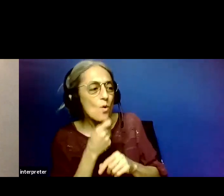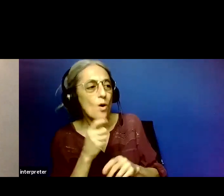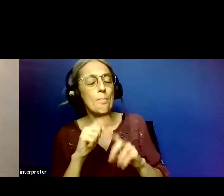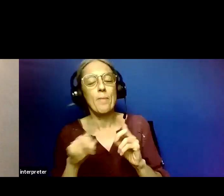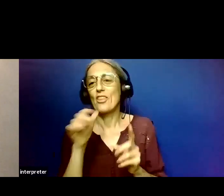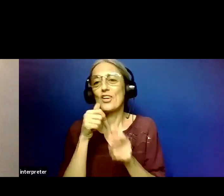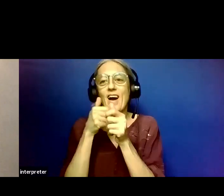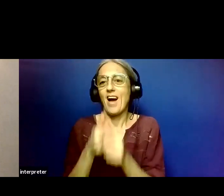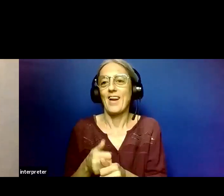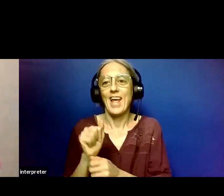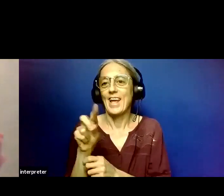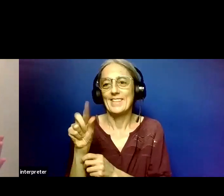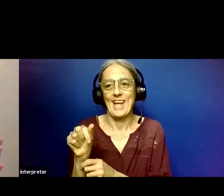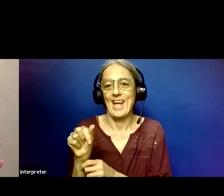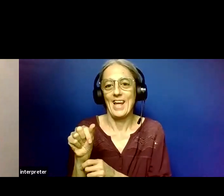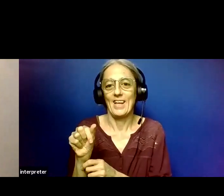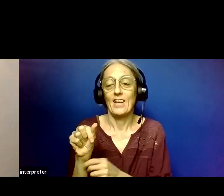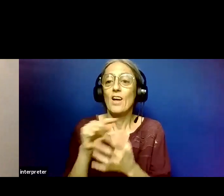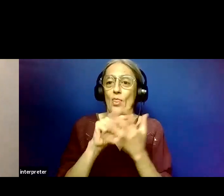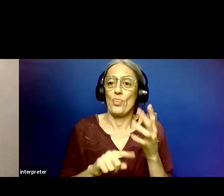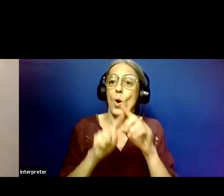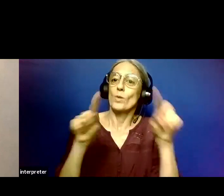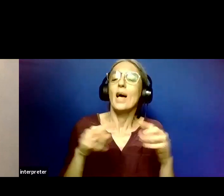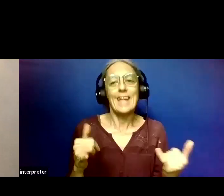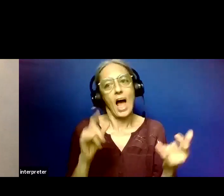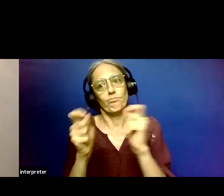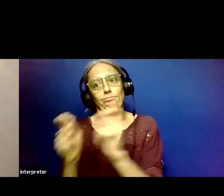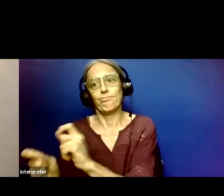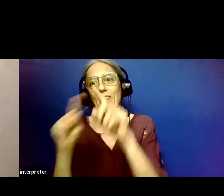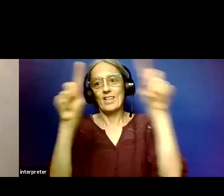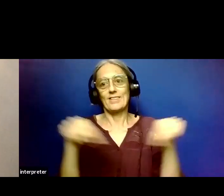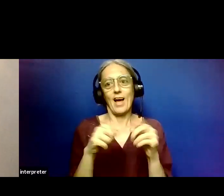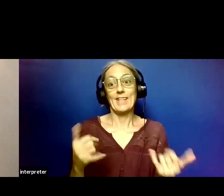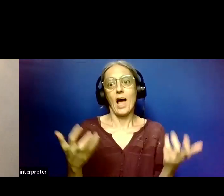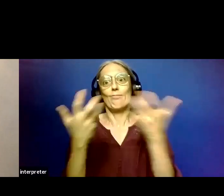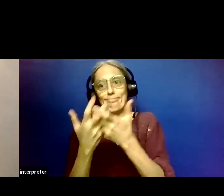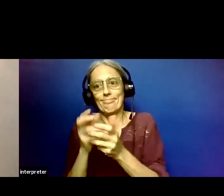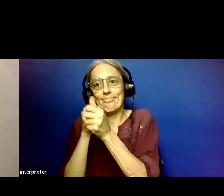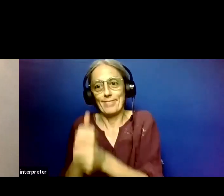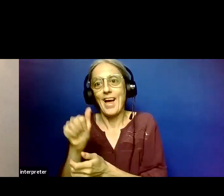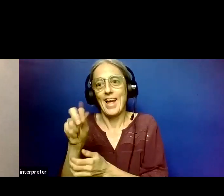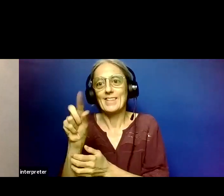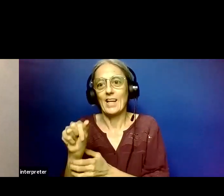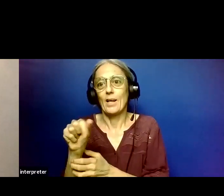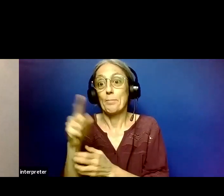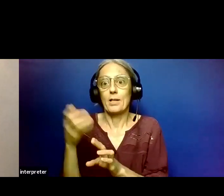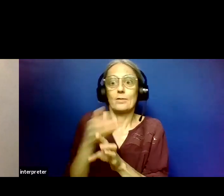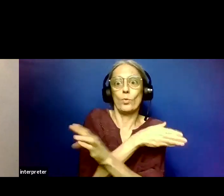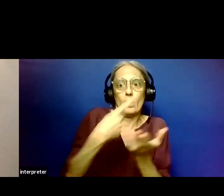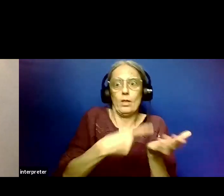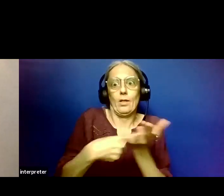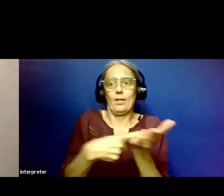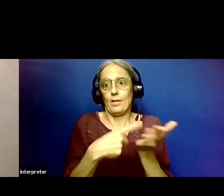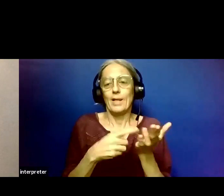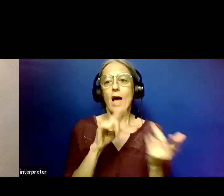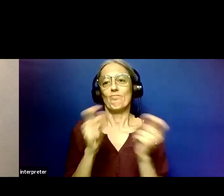So they are now. So after a lot of conversation, but you really have